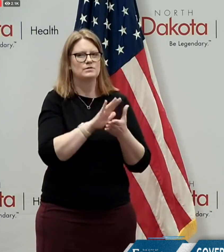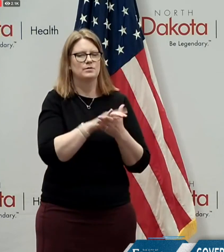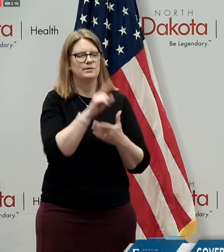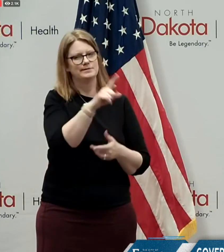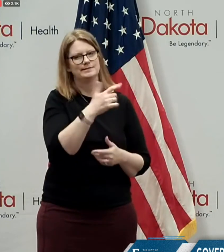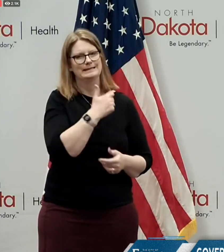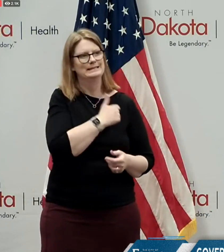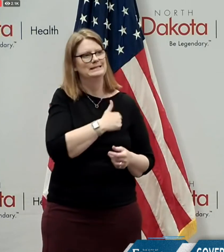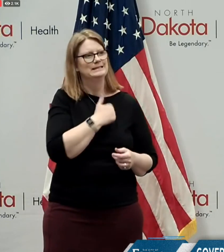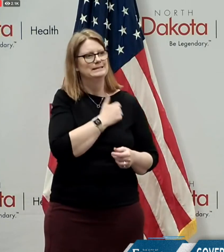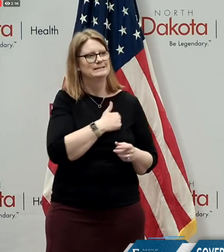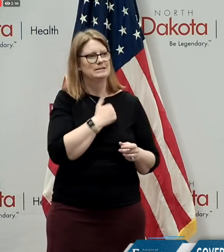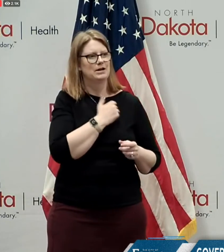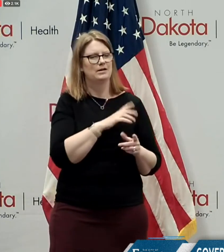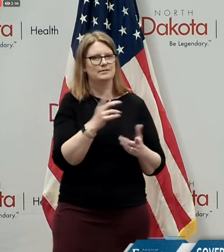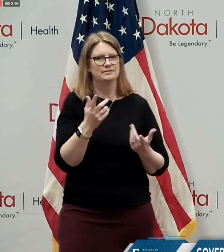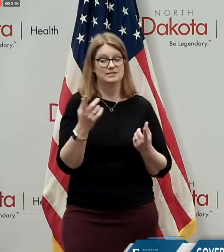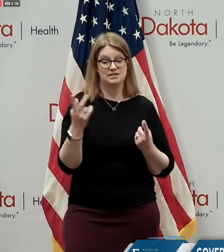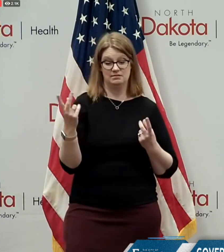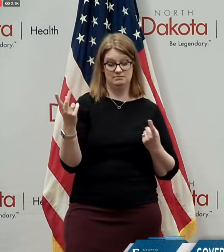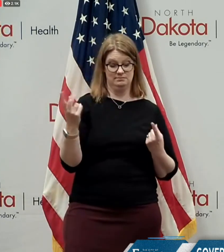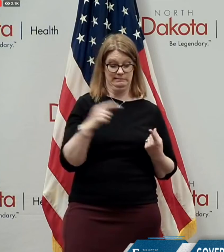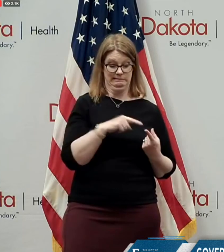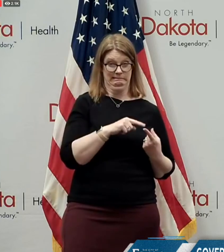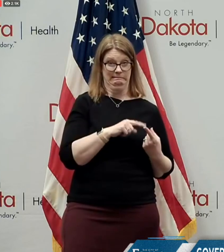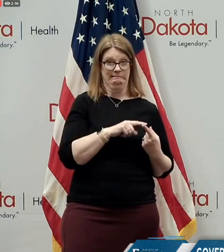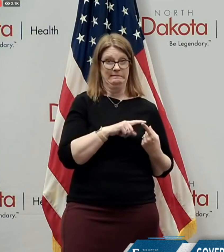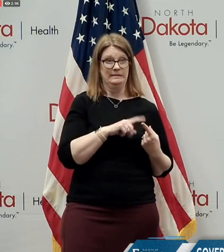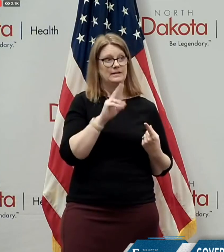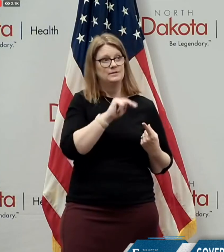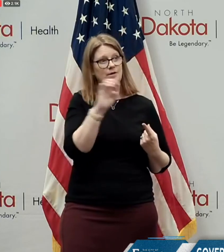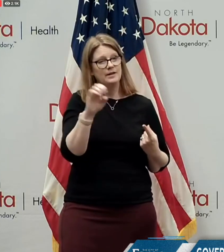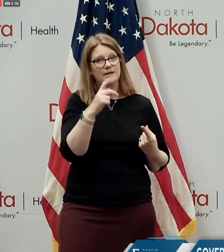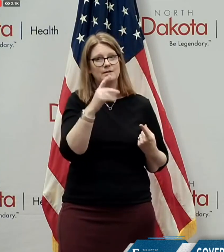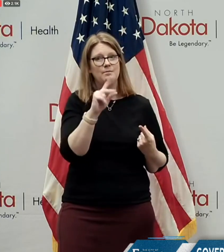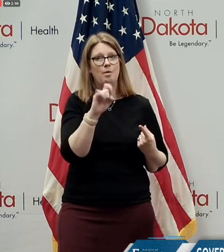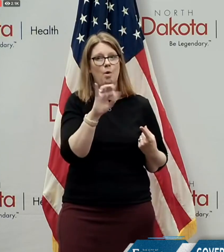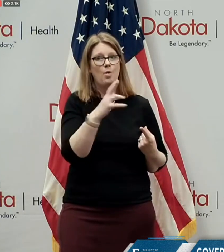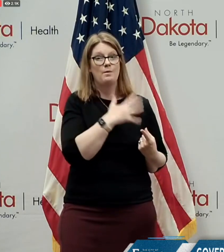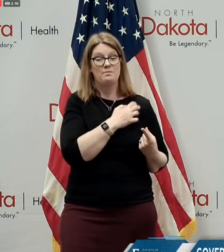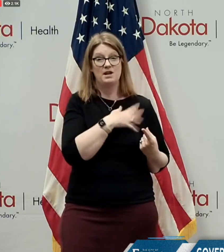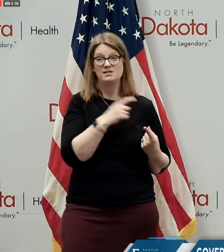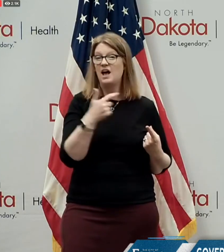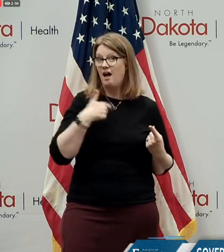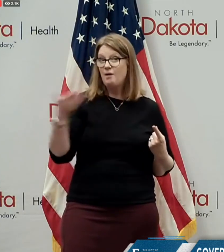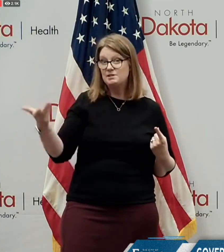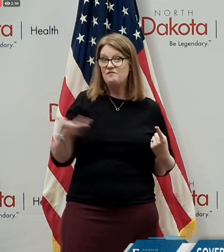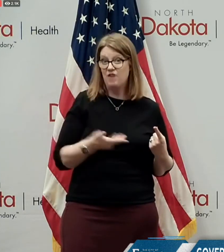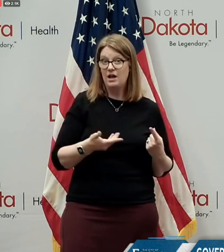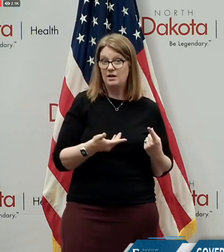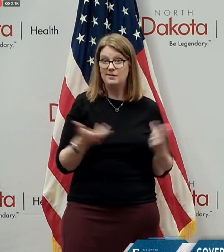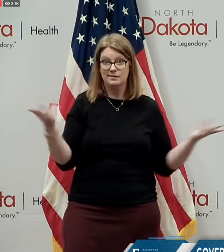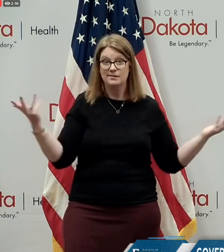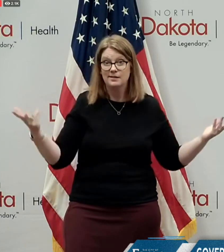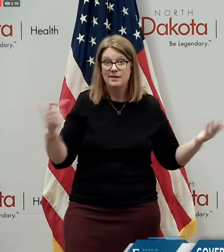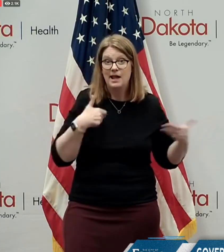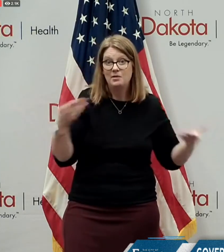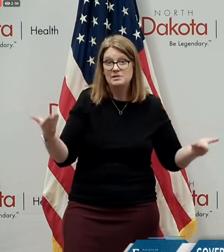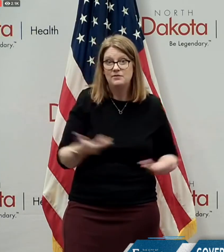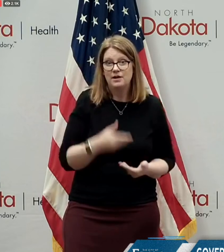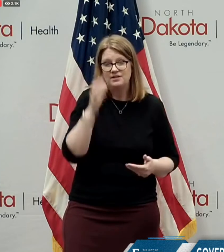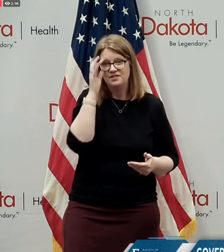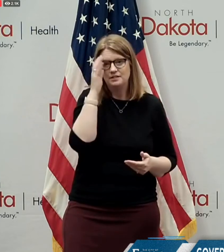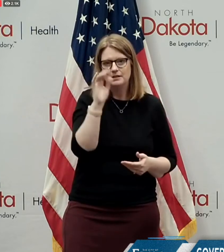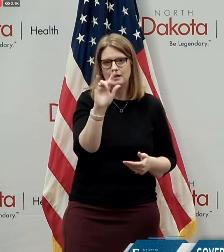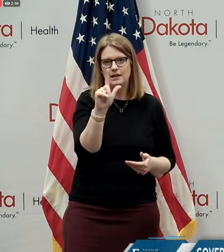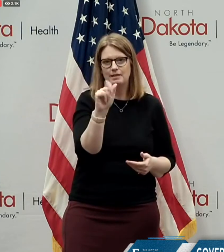that's okay. I'm happy to know that I didn't get completely blanked out. Good news, I did get invited to, apparently by the Larimore